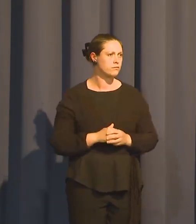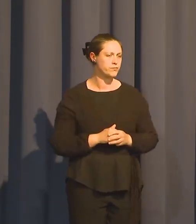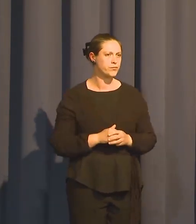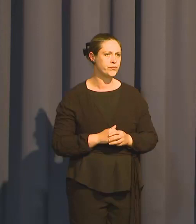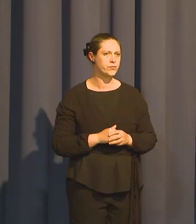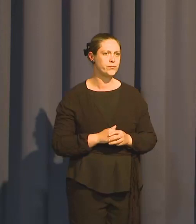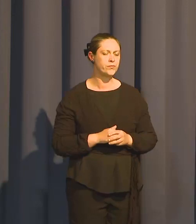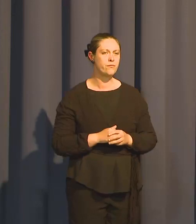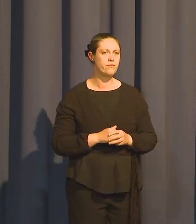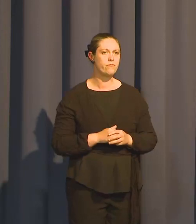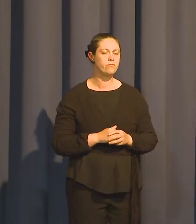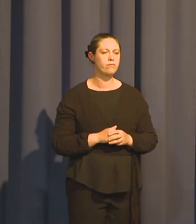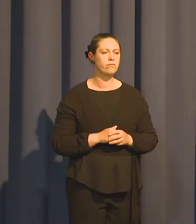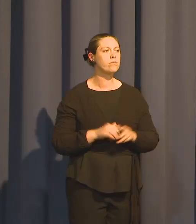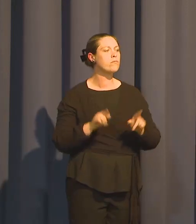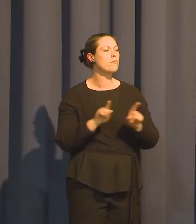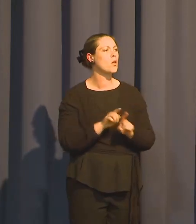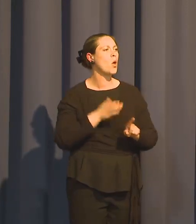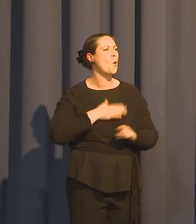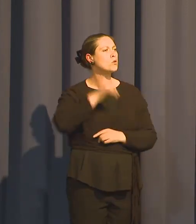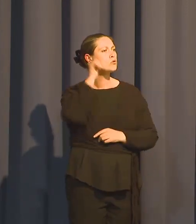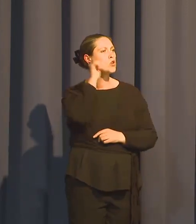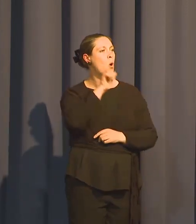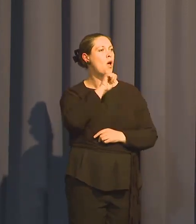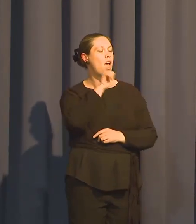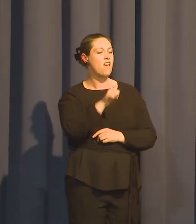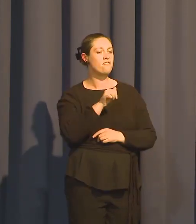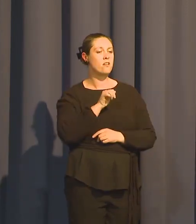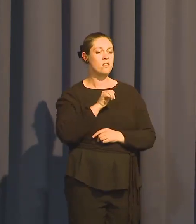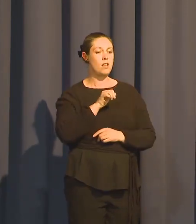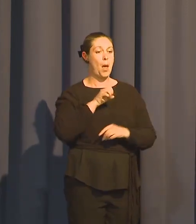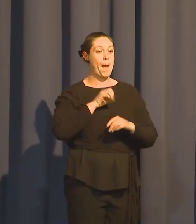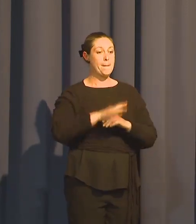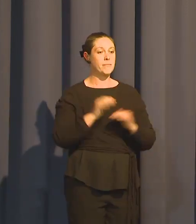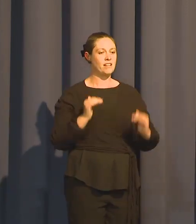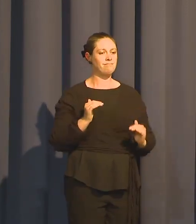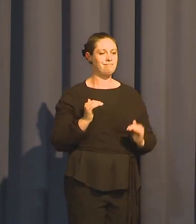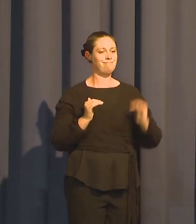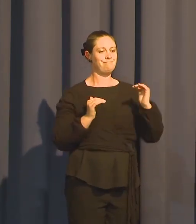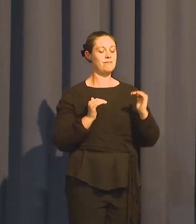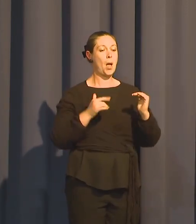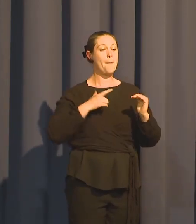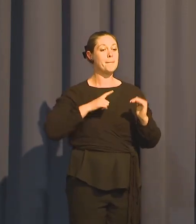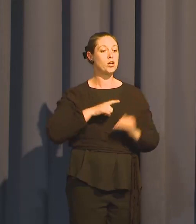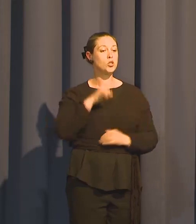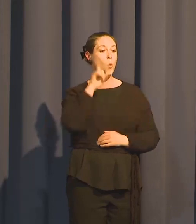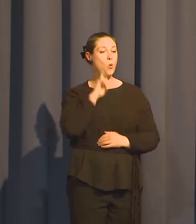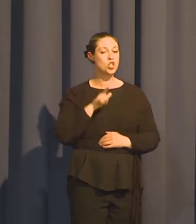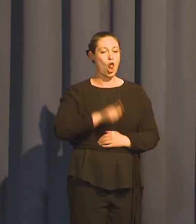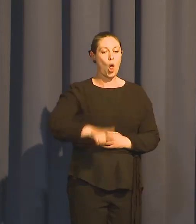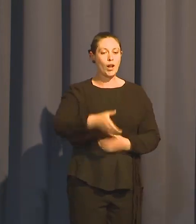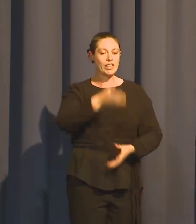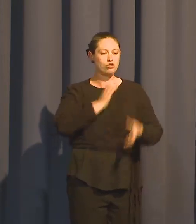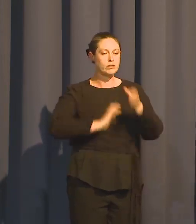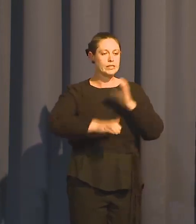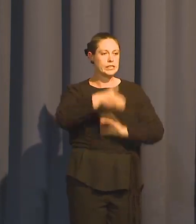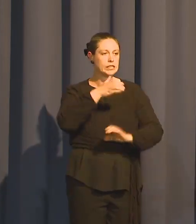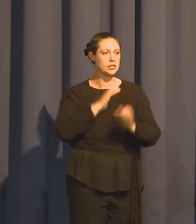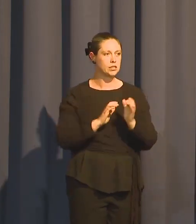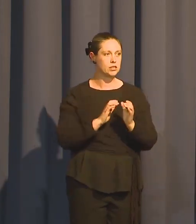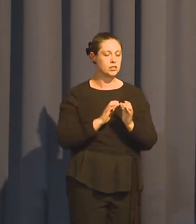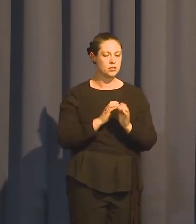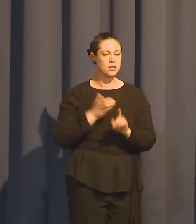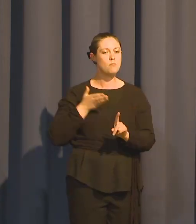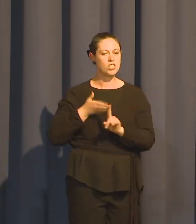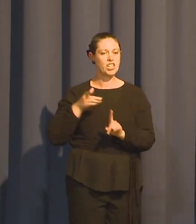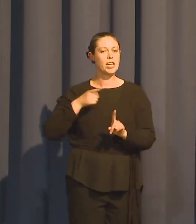wanted to see if blood lead levels were in any way related to drinking the water from the local supply. So those intermittent spikes that we've